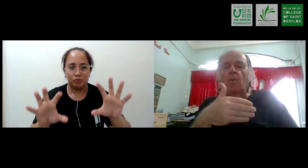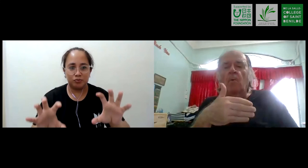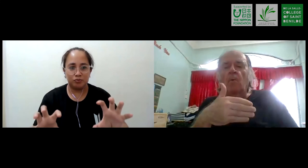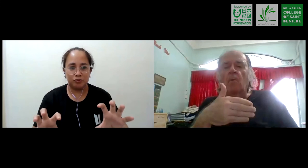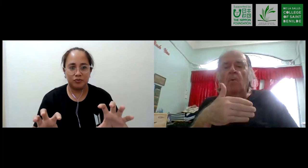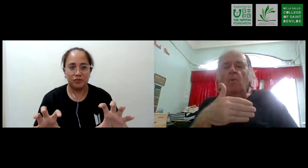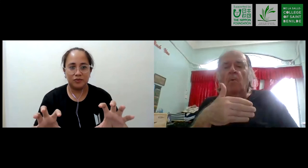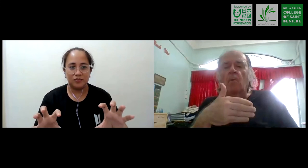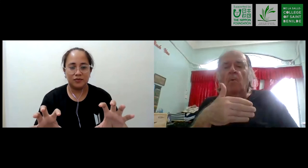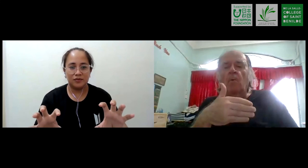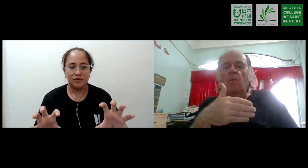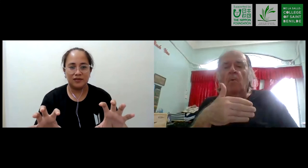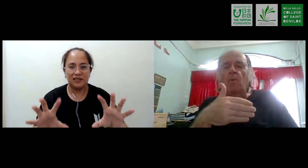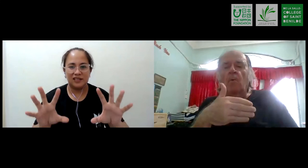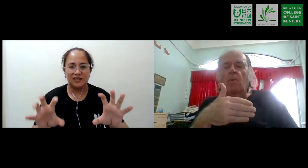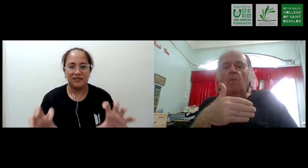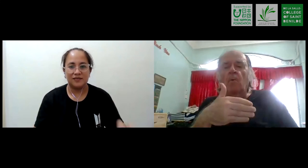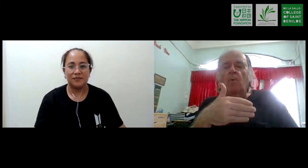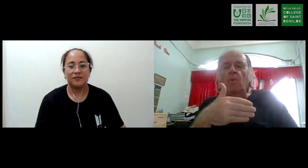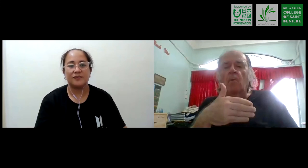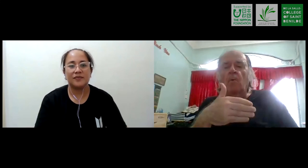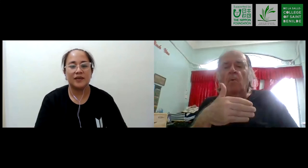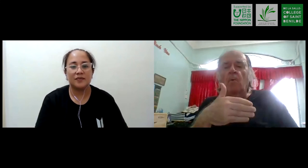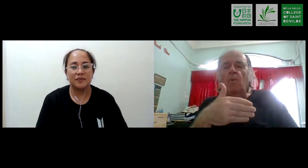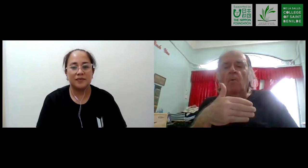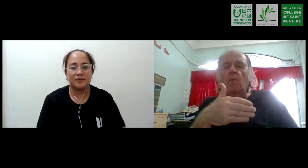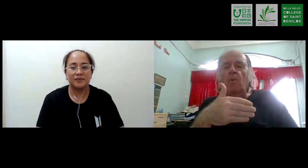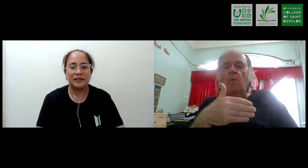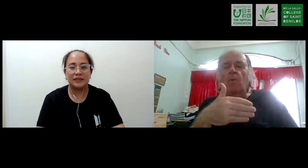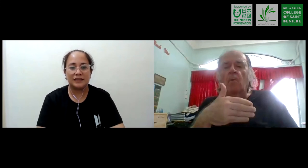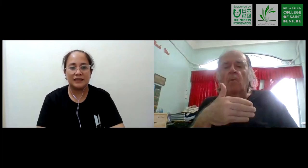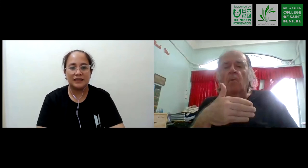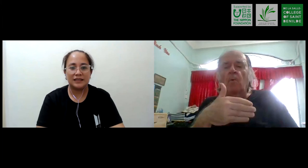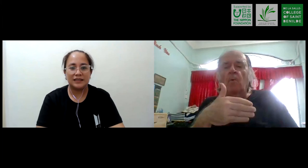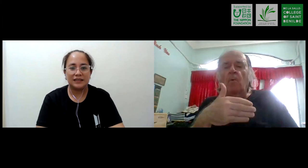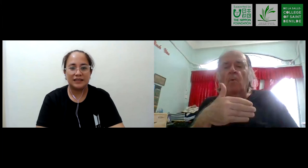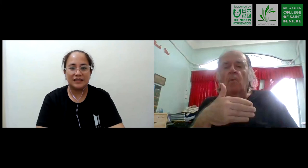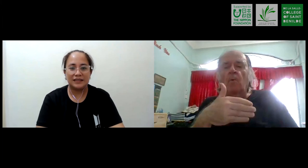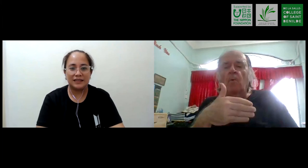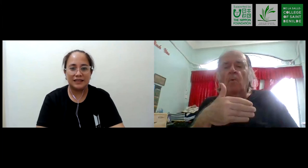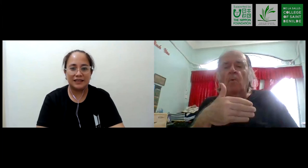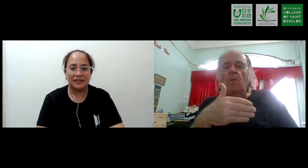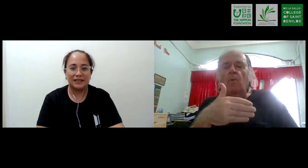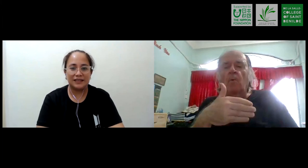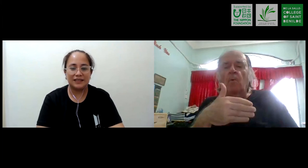Say again. Can you repeat what you said? You broke up. You disconnected there for a few seconds. Okay,